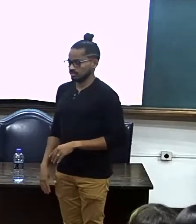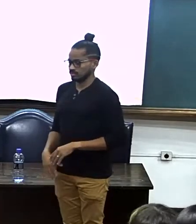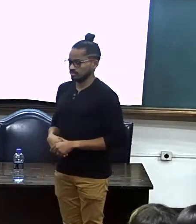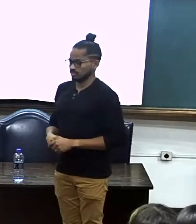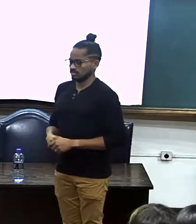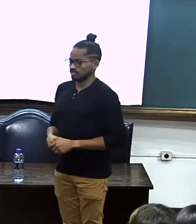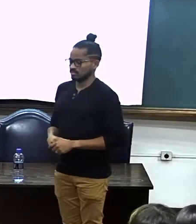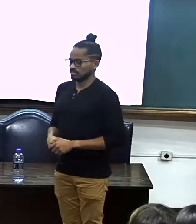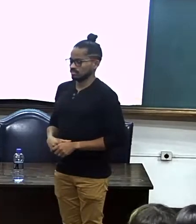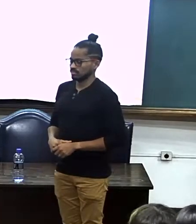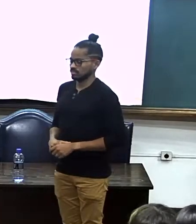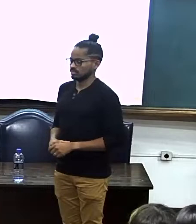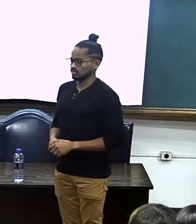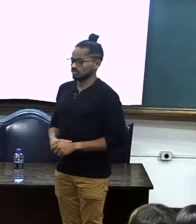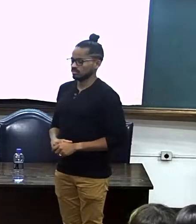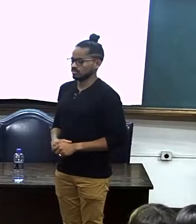ali